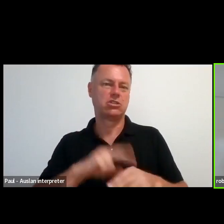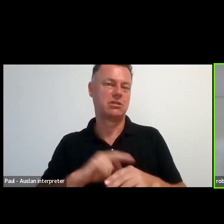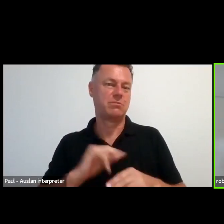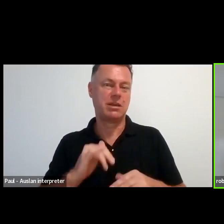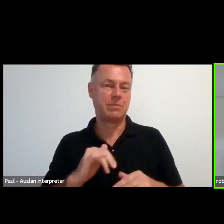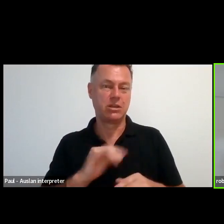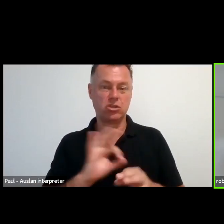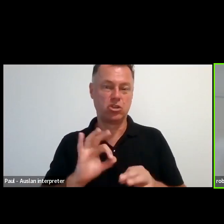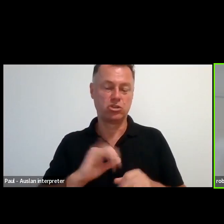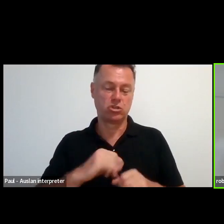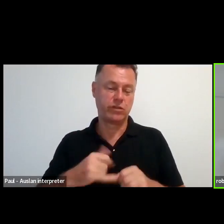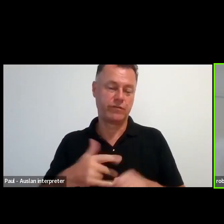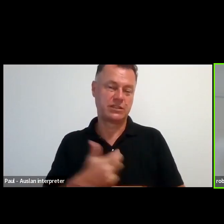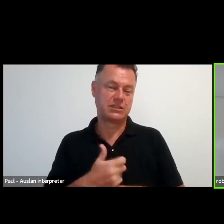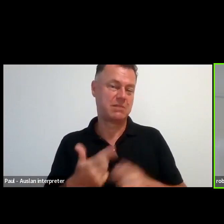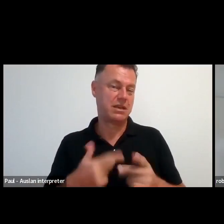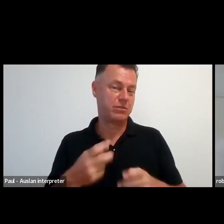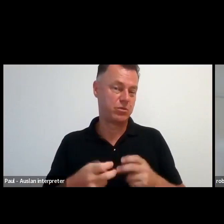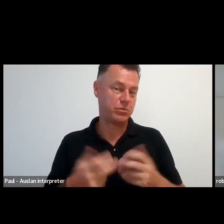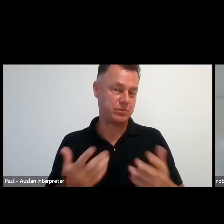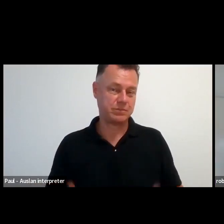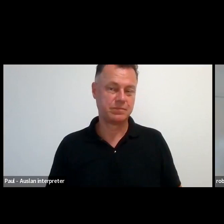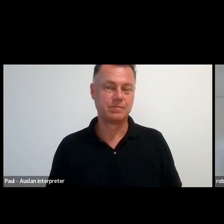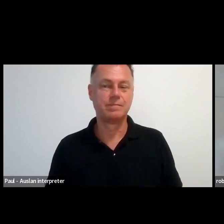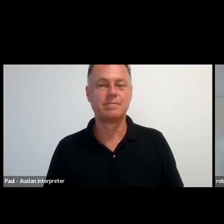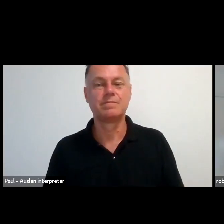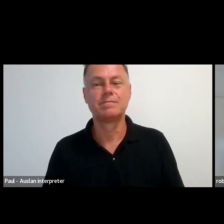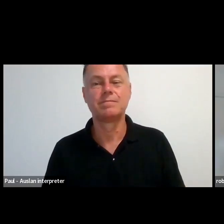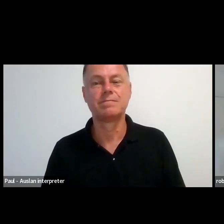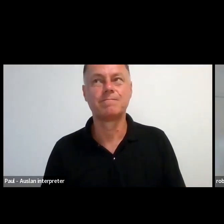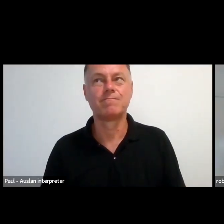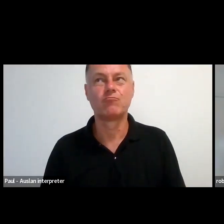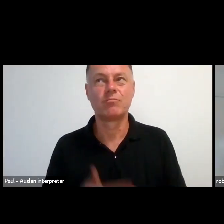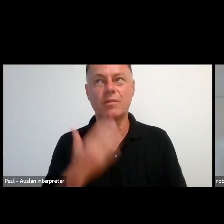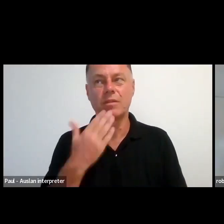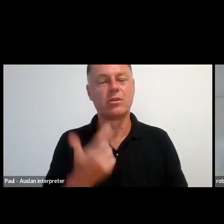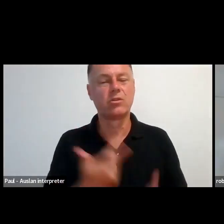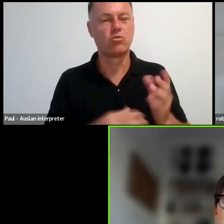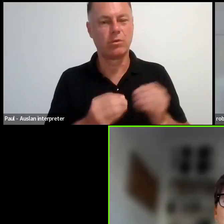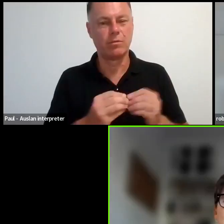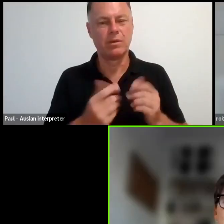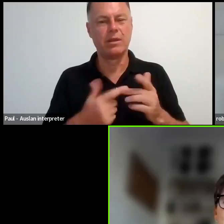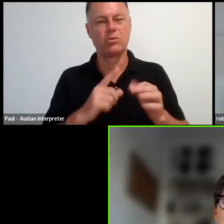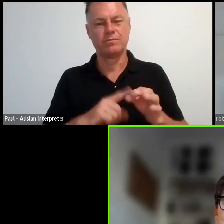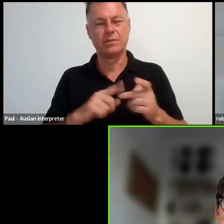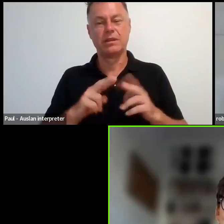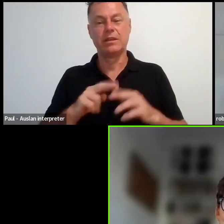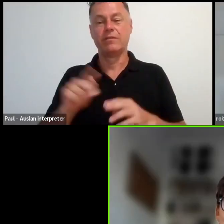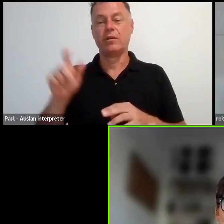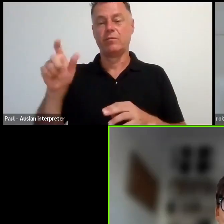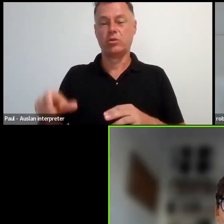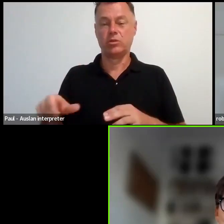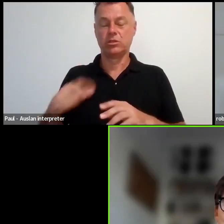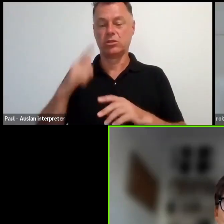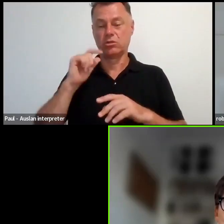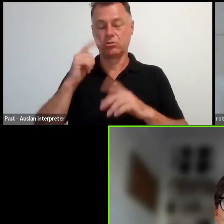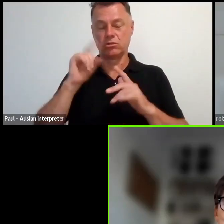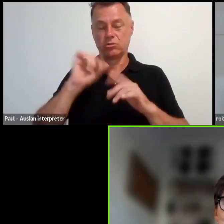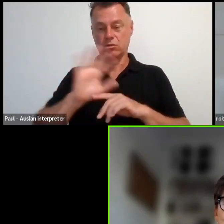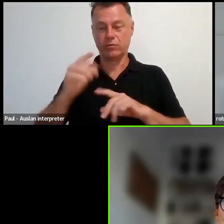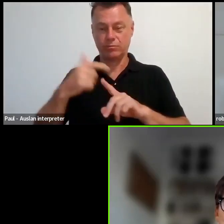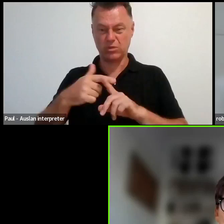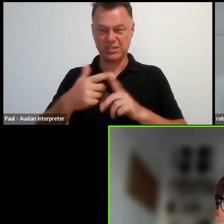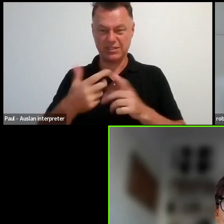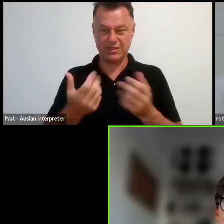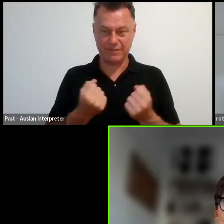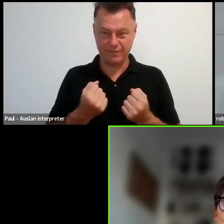than the vaccine. Thanks, Rob. Another question. If a person has tested positive to the virus, completes the 7-day isolation and